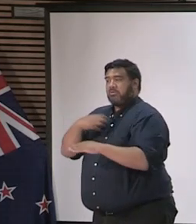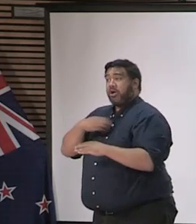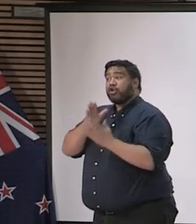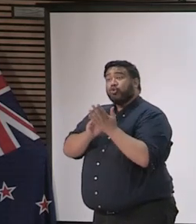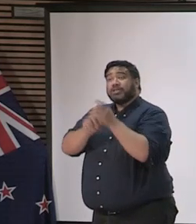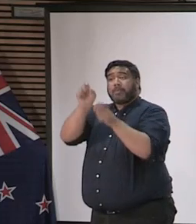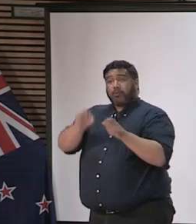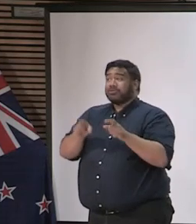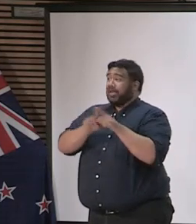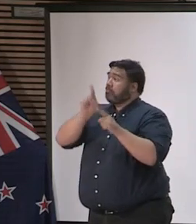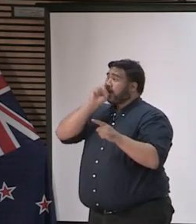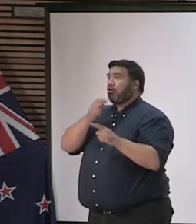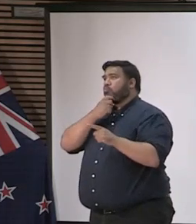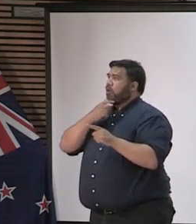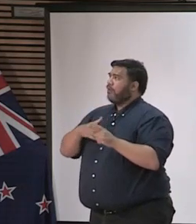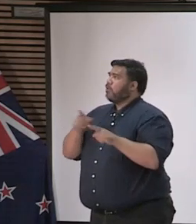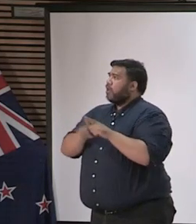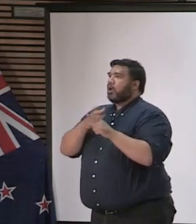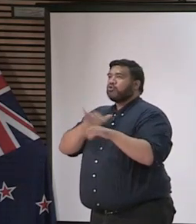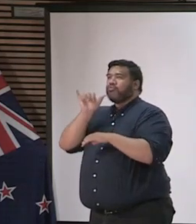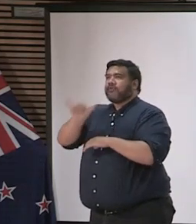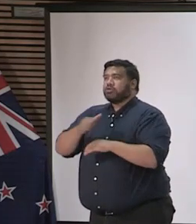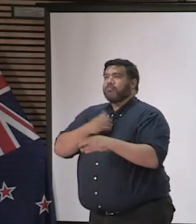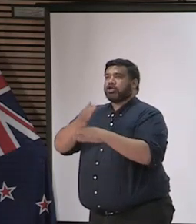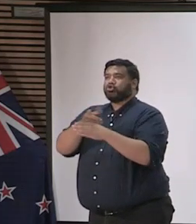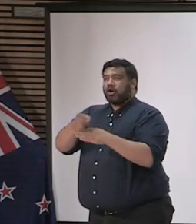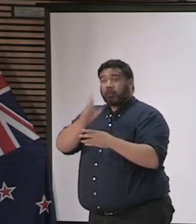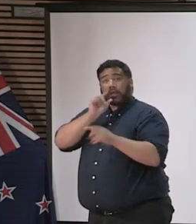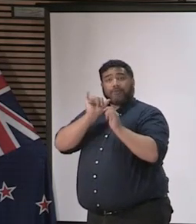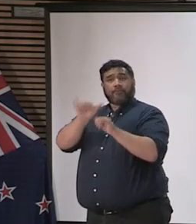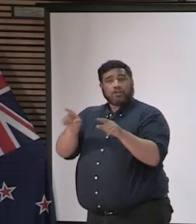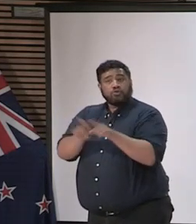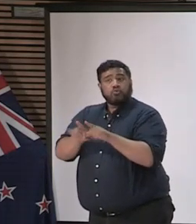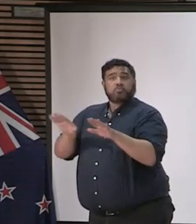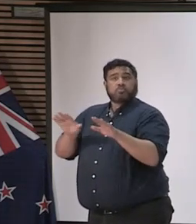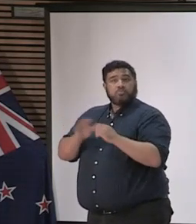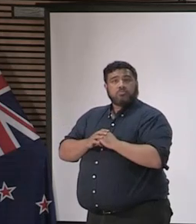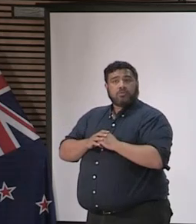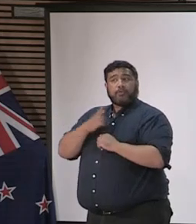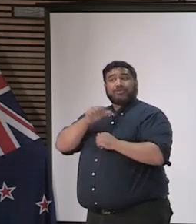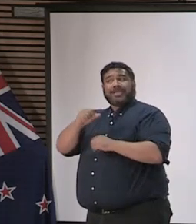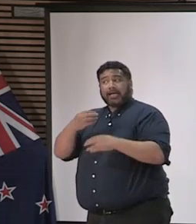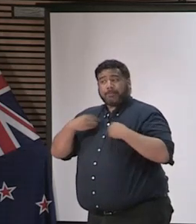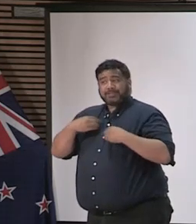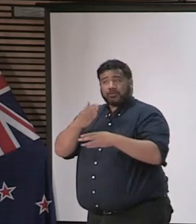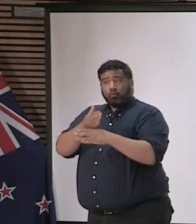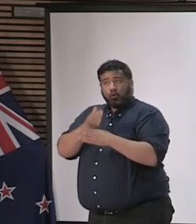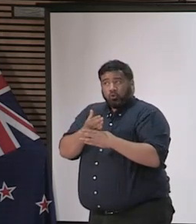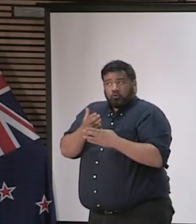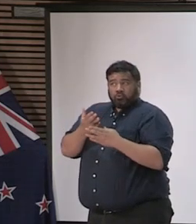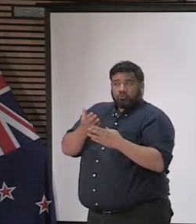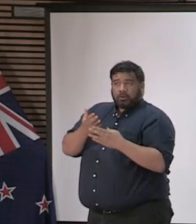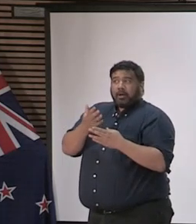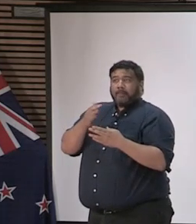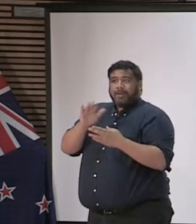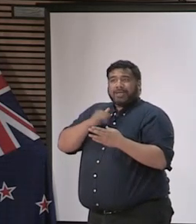feel that they have urgent business as well, or that they would consider business that required travel? Is that setting an example that you want people? No,